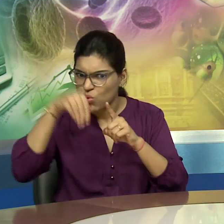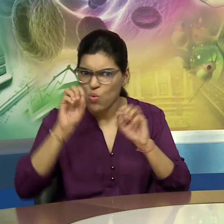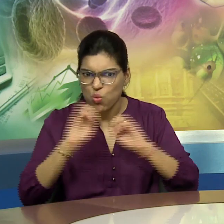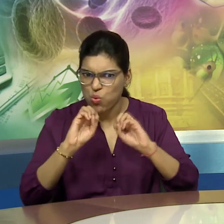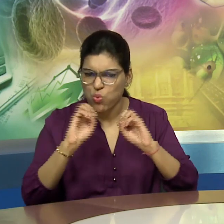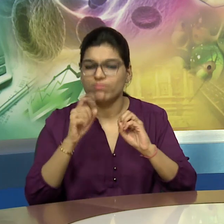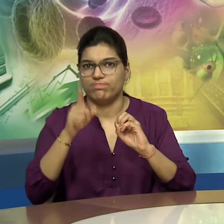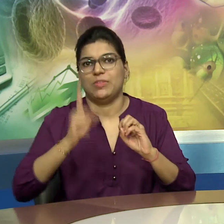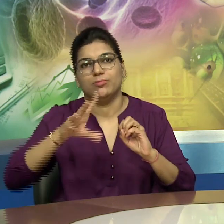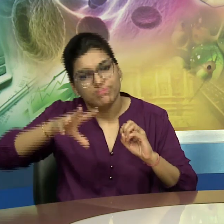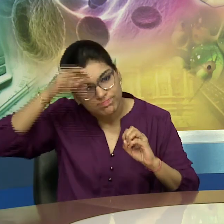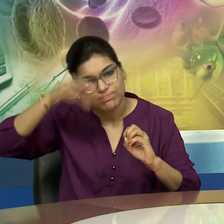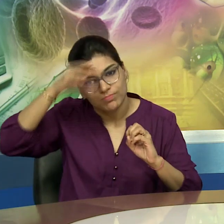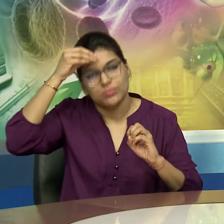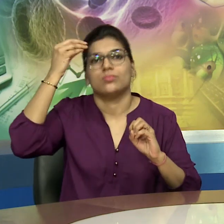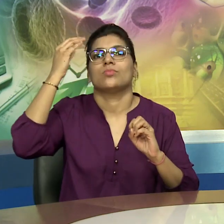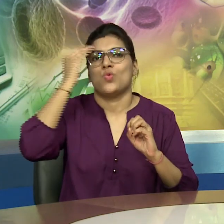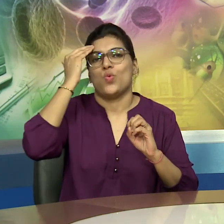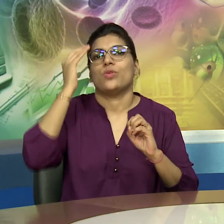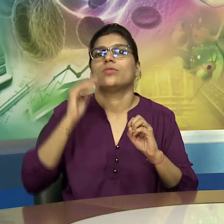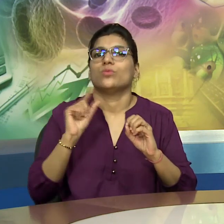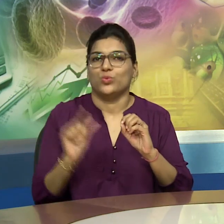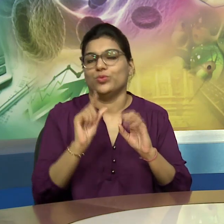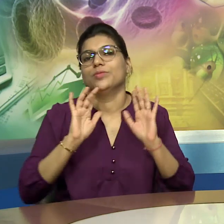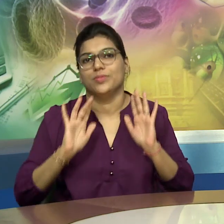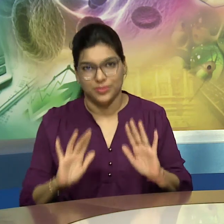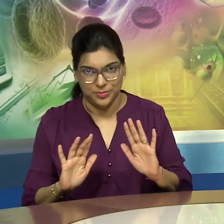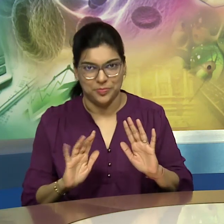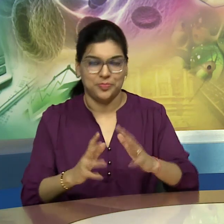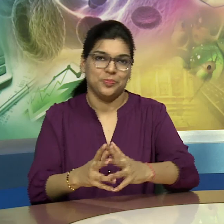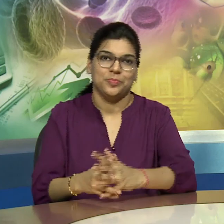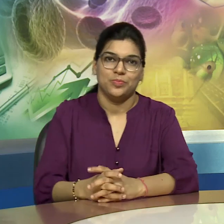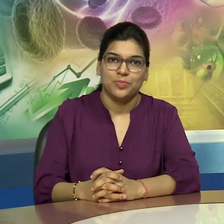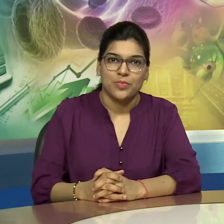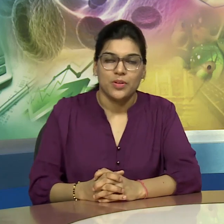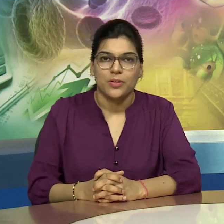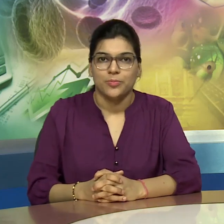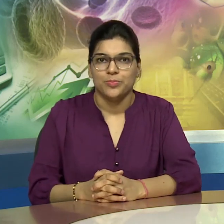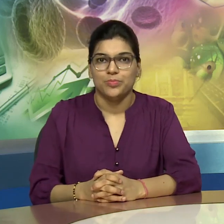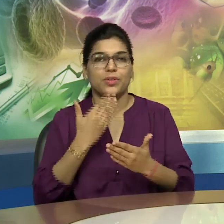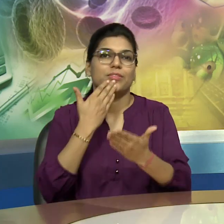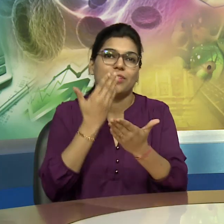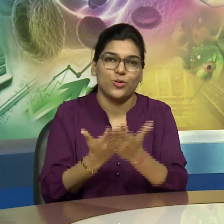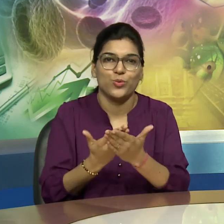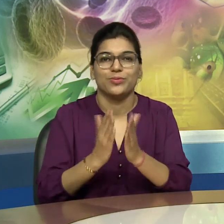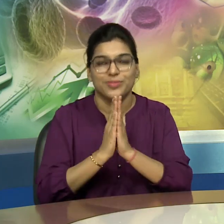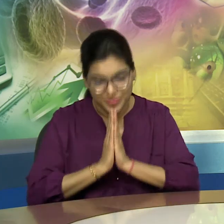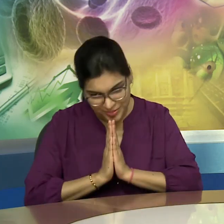all students must practice and learn by heart. Thank you.